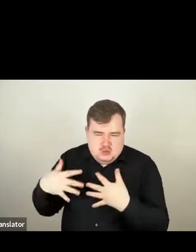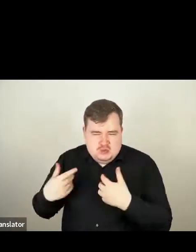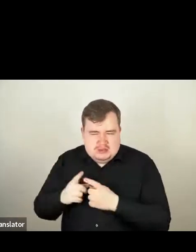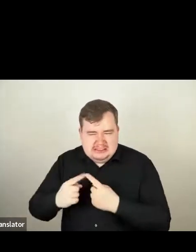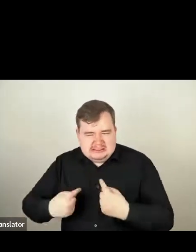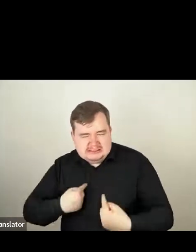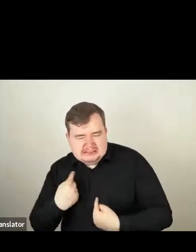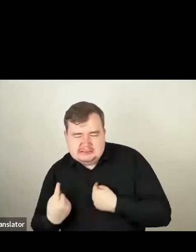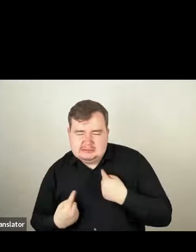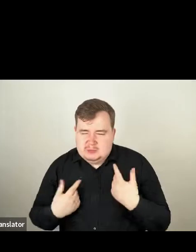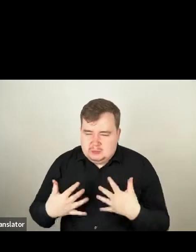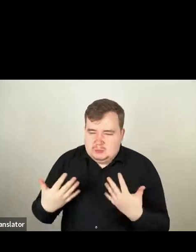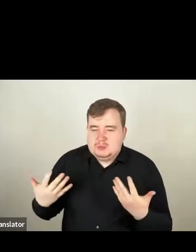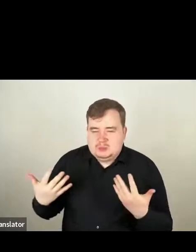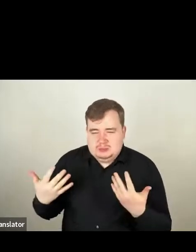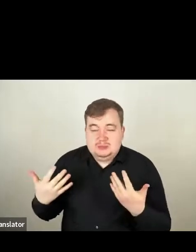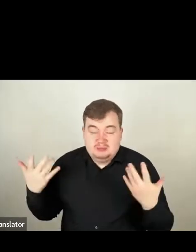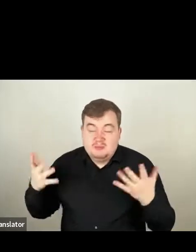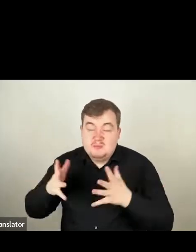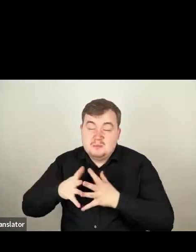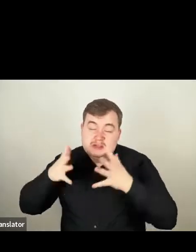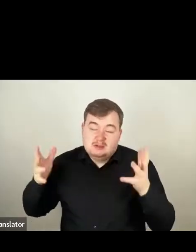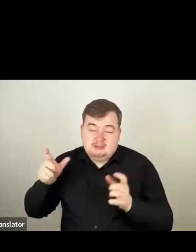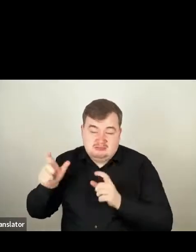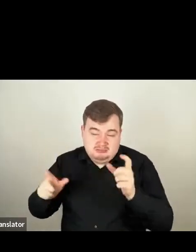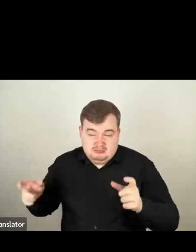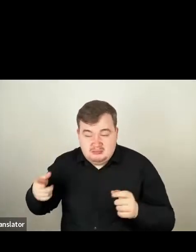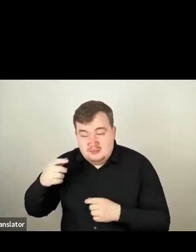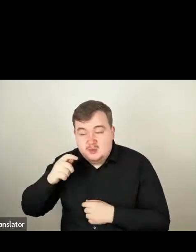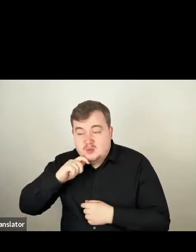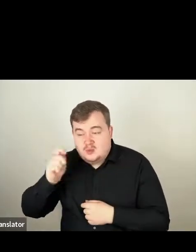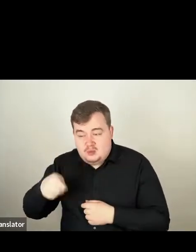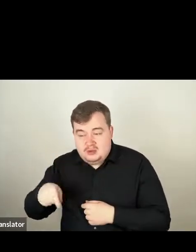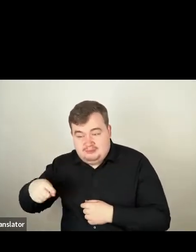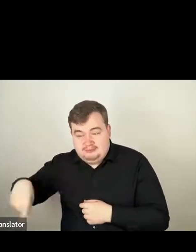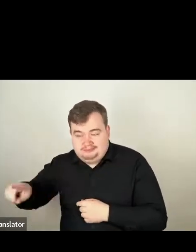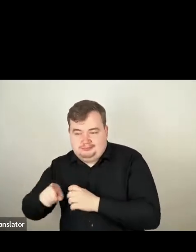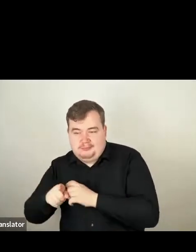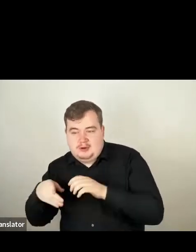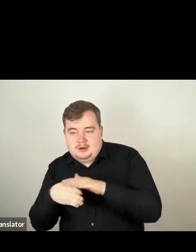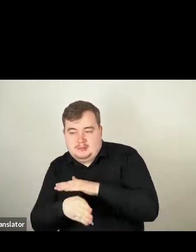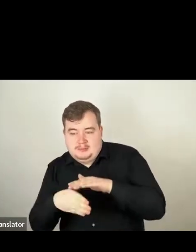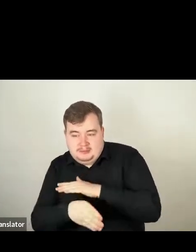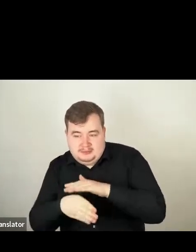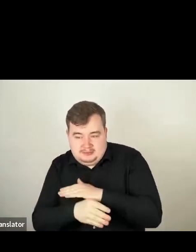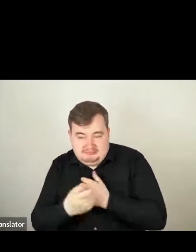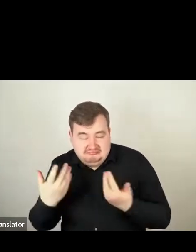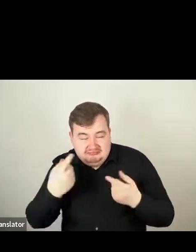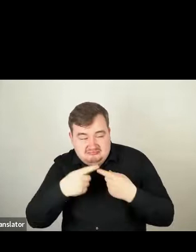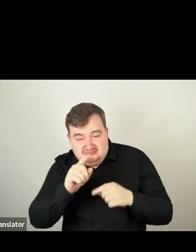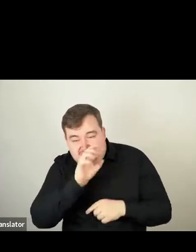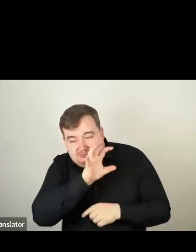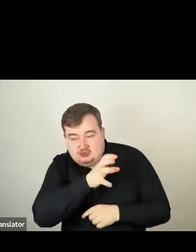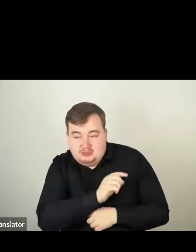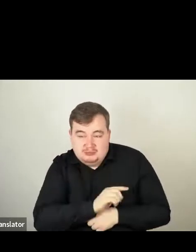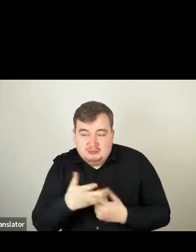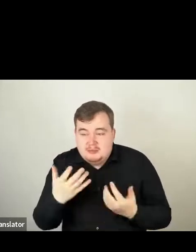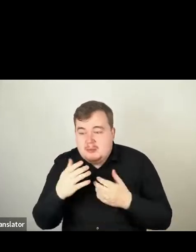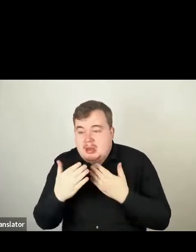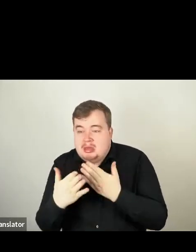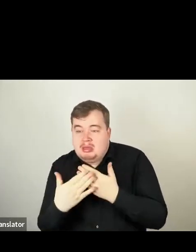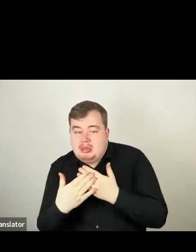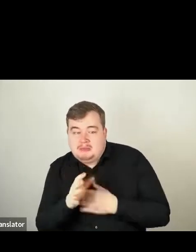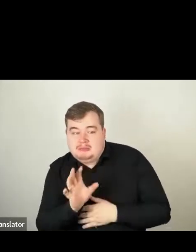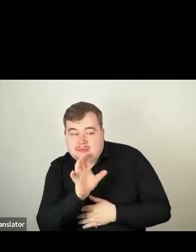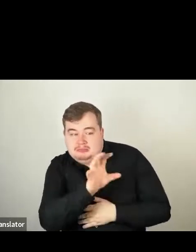the country and now finding their refuge in the neighboring countries. And ODIHR has